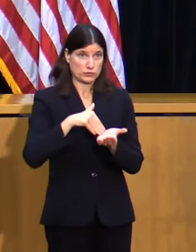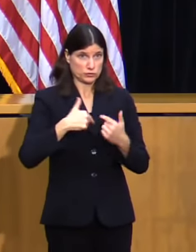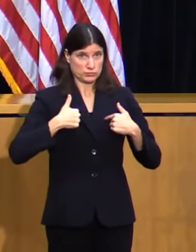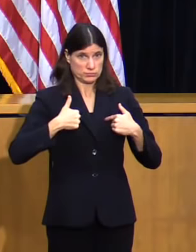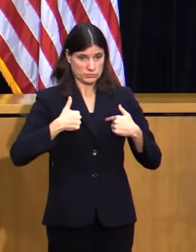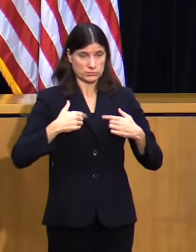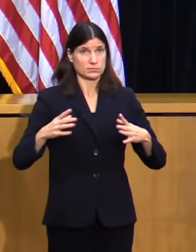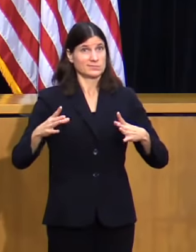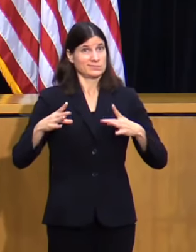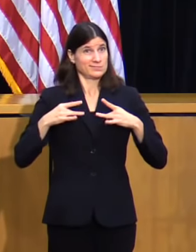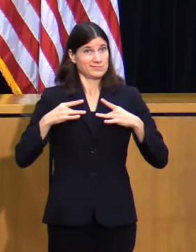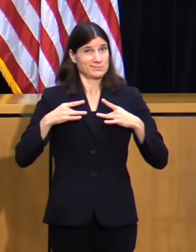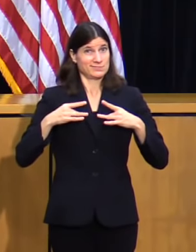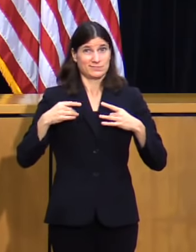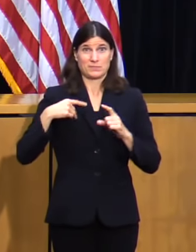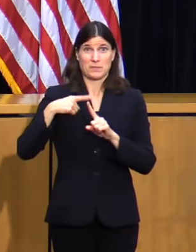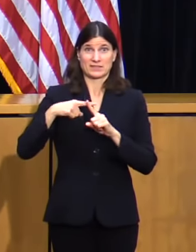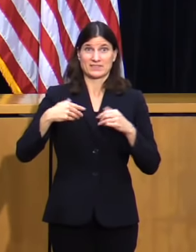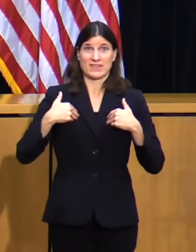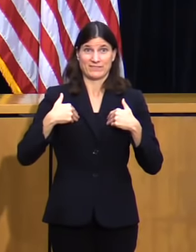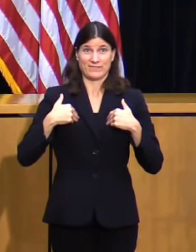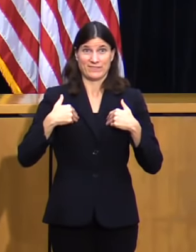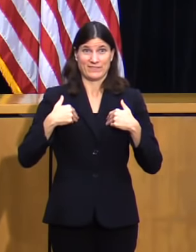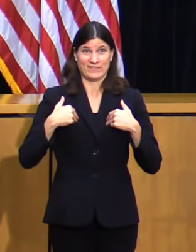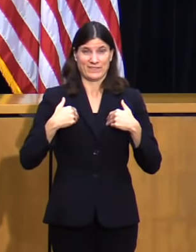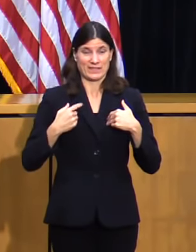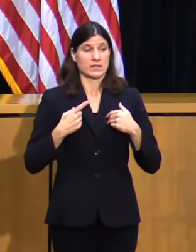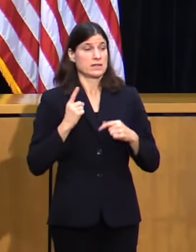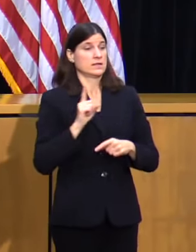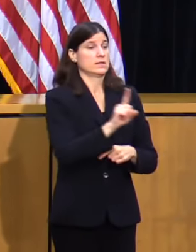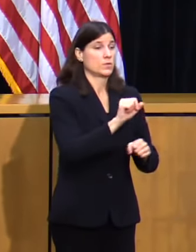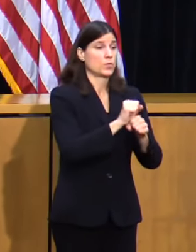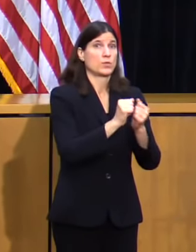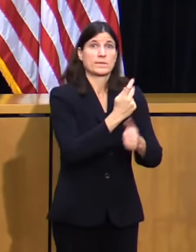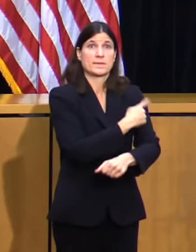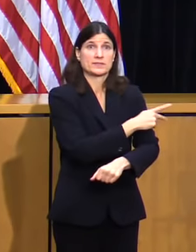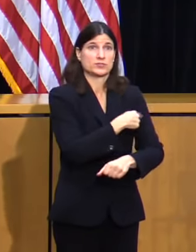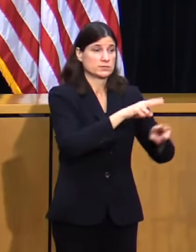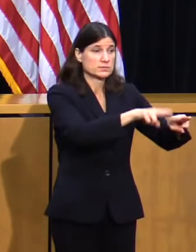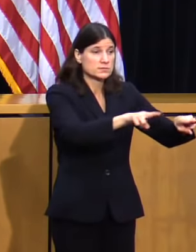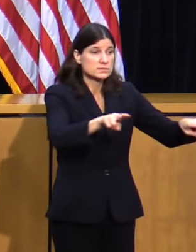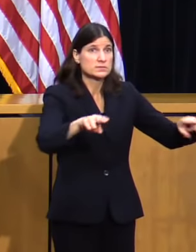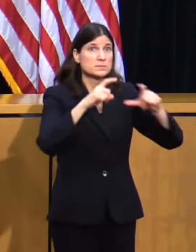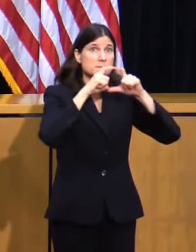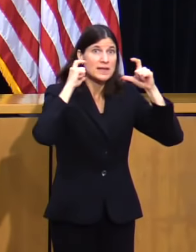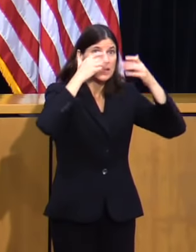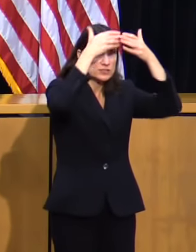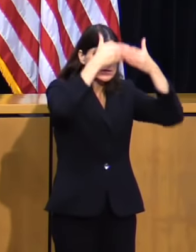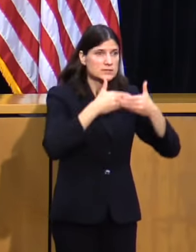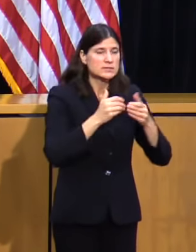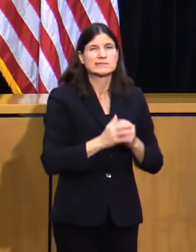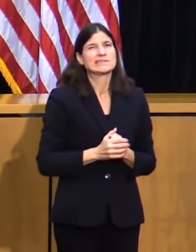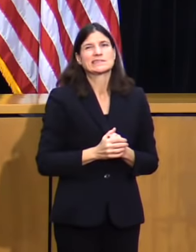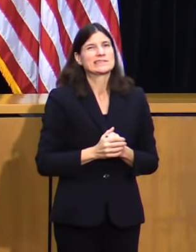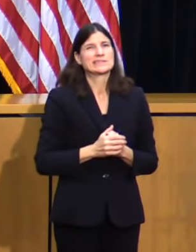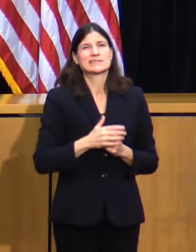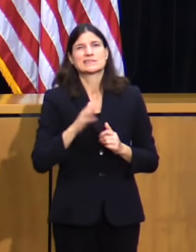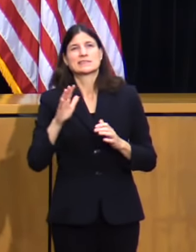So I think it is appropriate for some essential workers that have tested positive after a period of time where